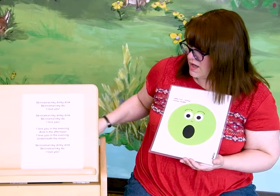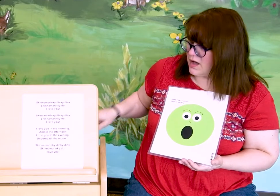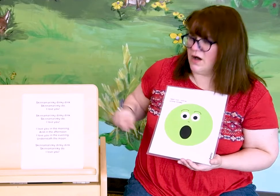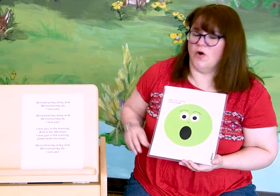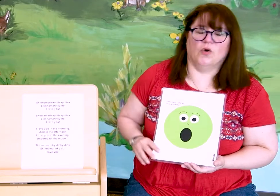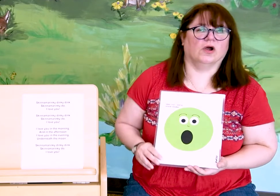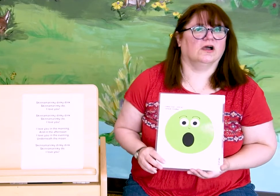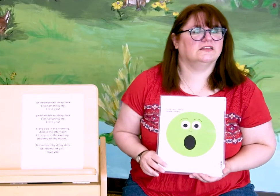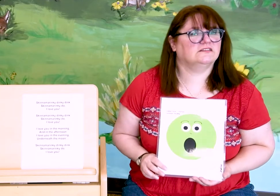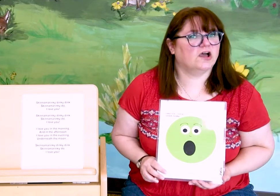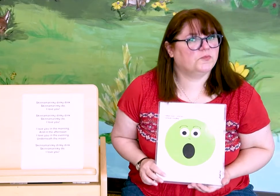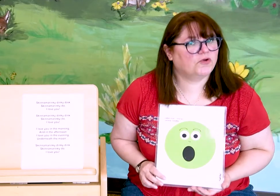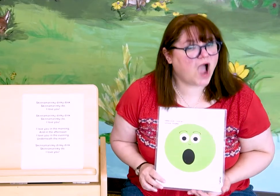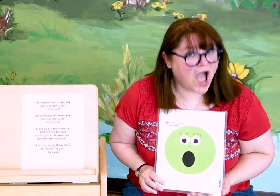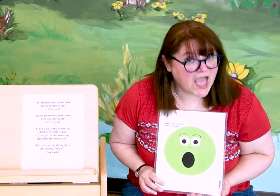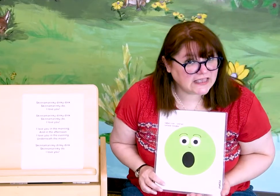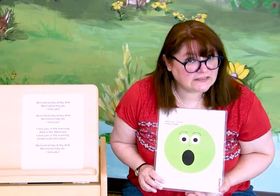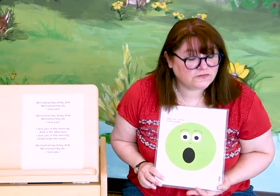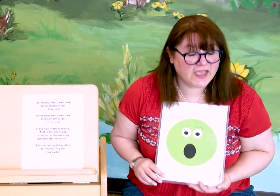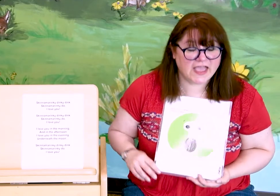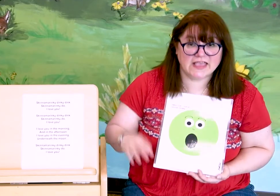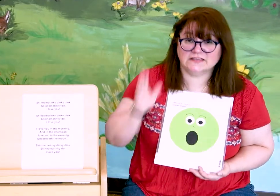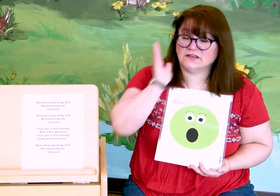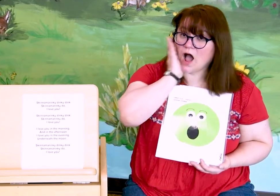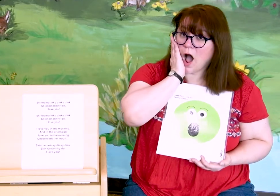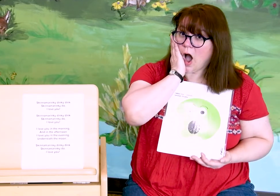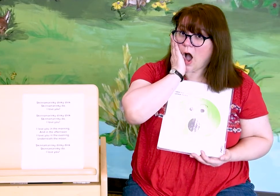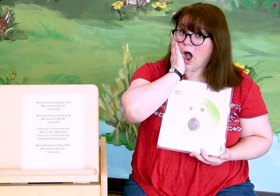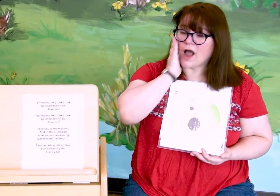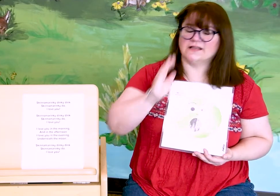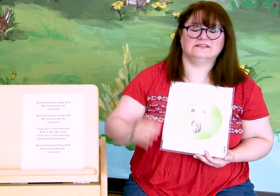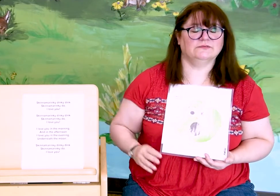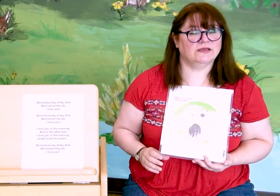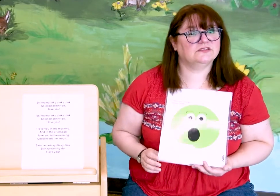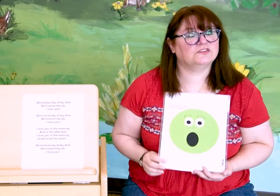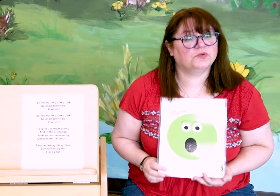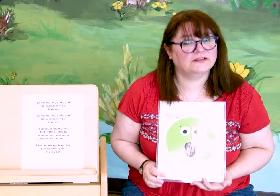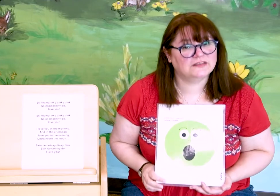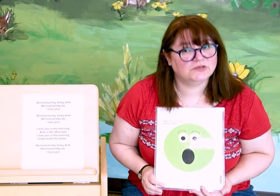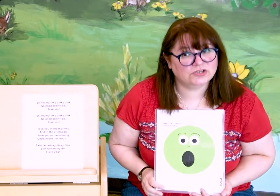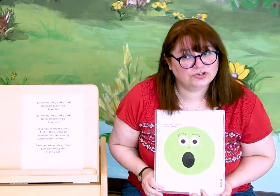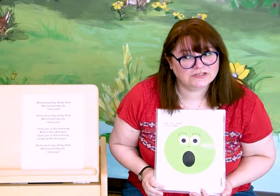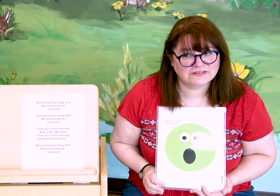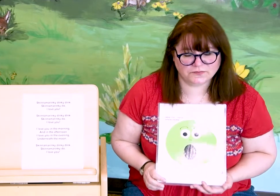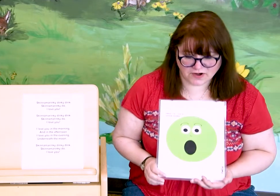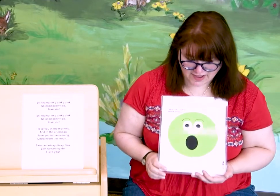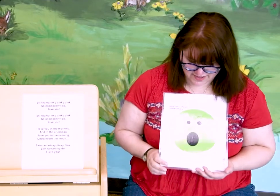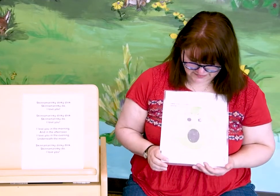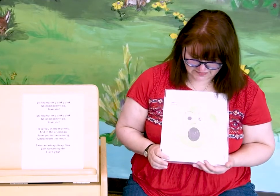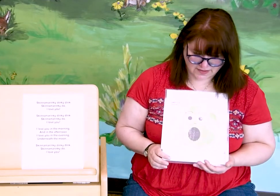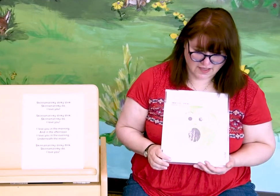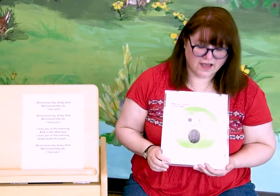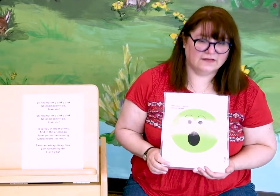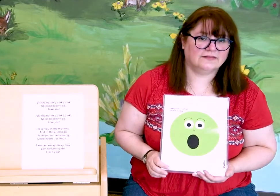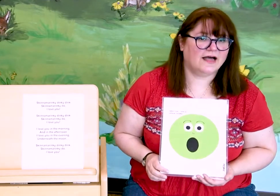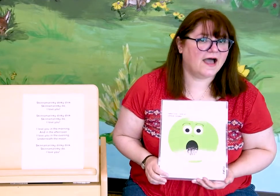Or a surprise face. Sometimes a surprise can be a good surprise. Like